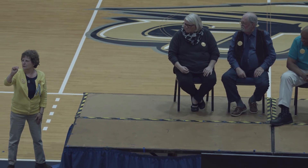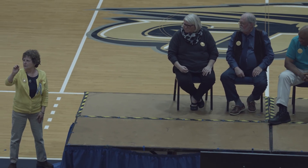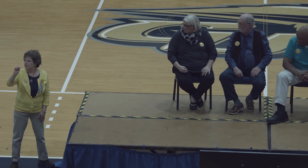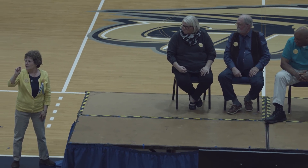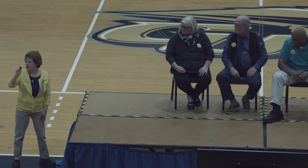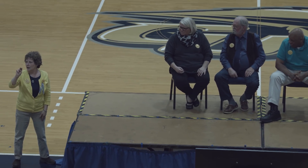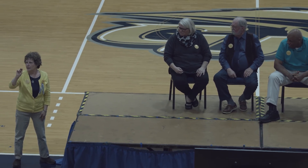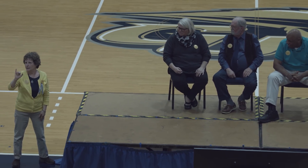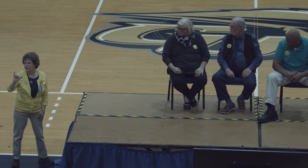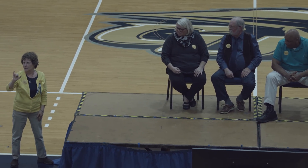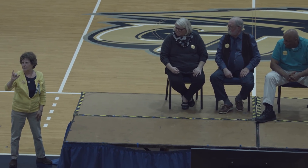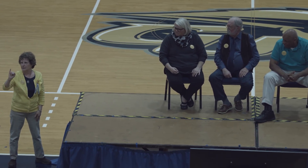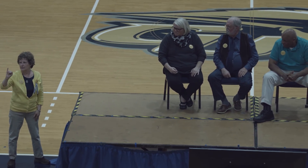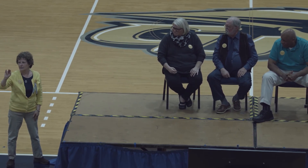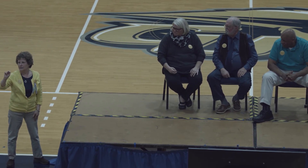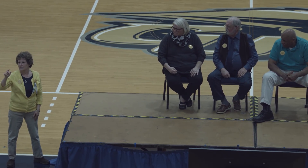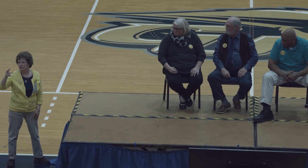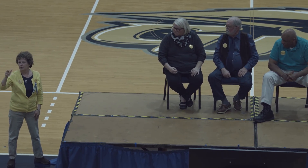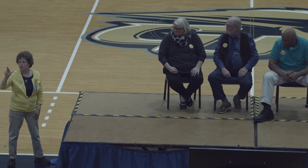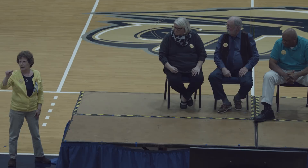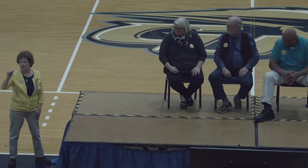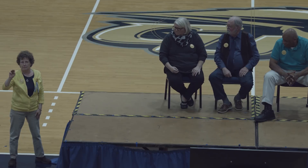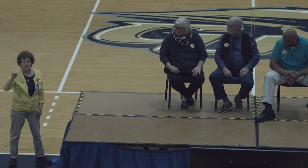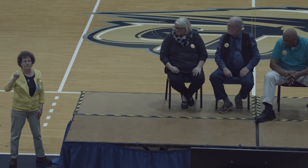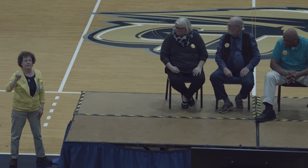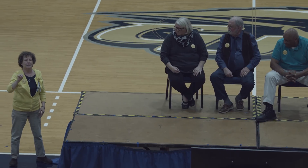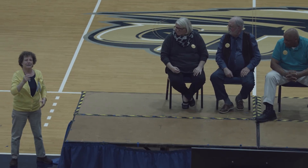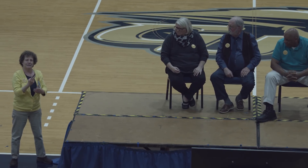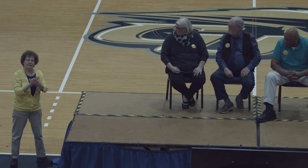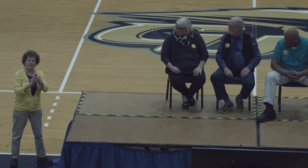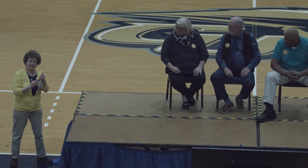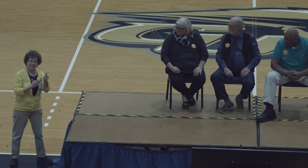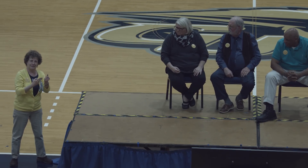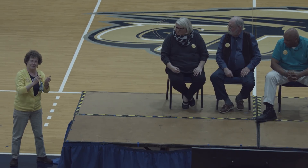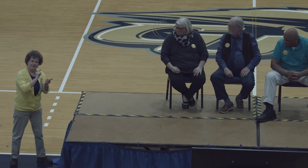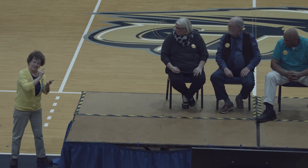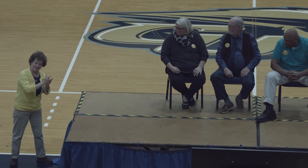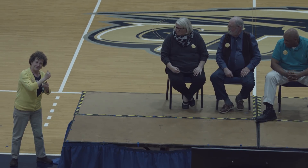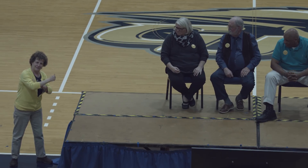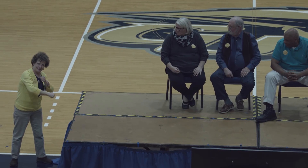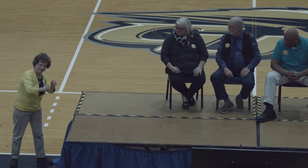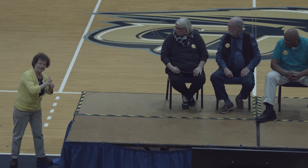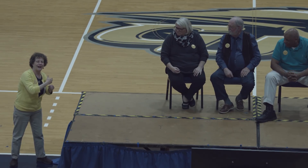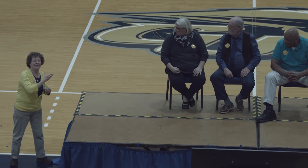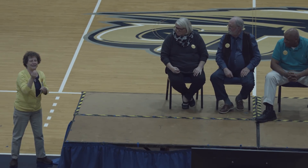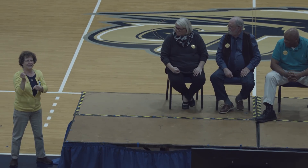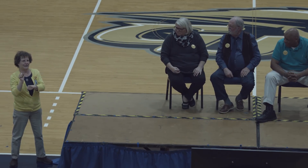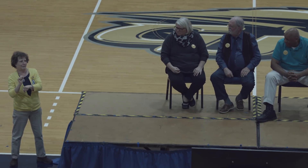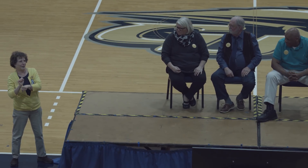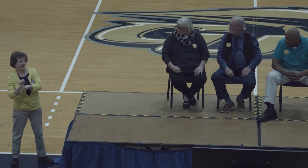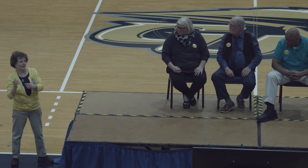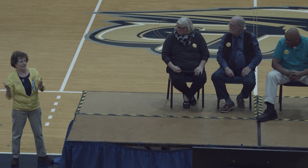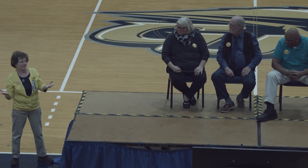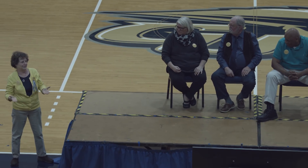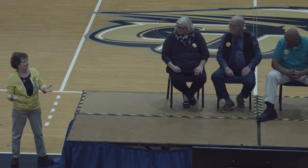working in the area. We have Sunny Ingram, who was both an alum and